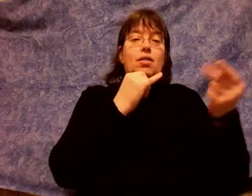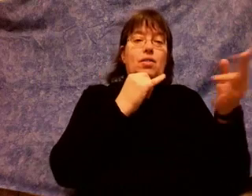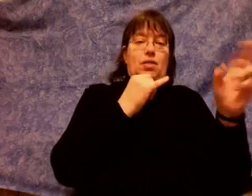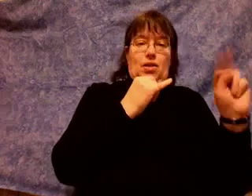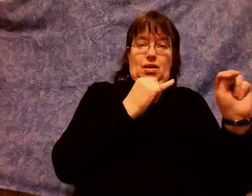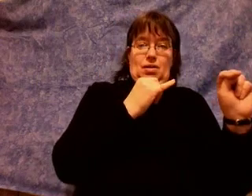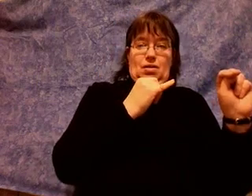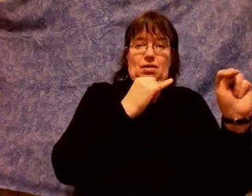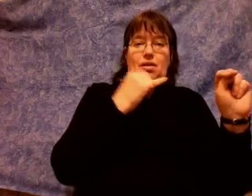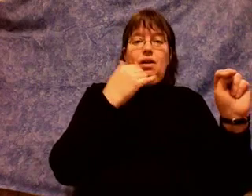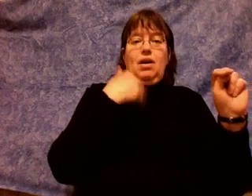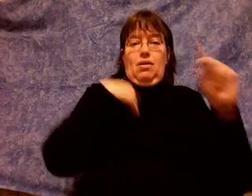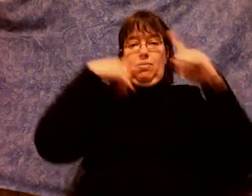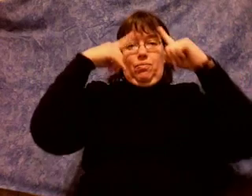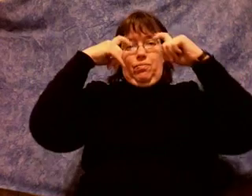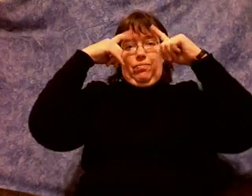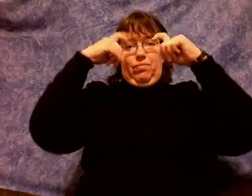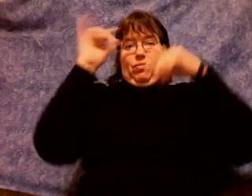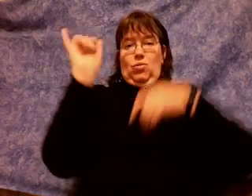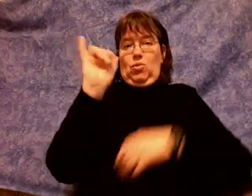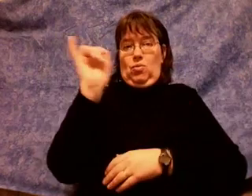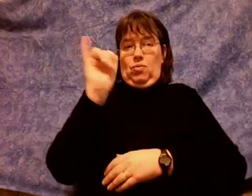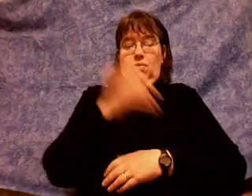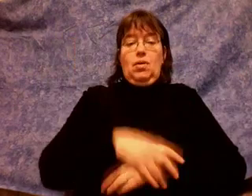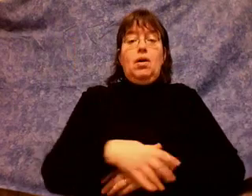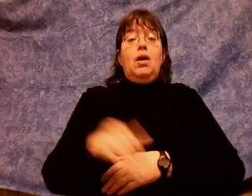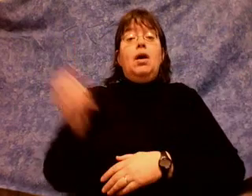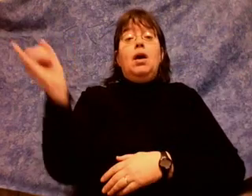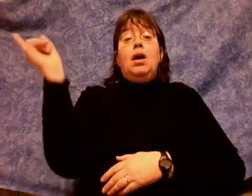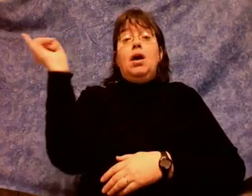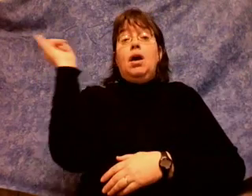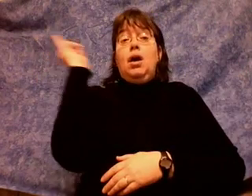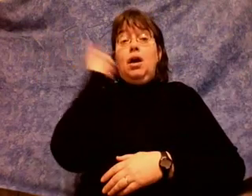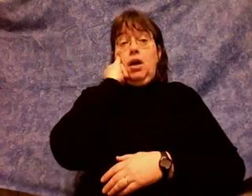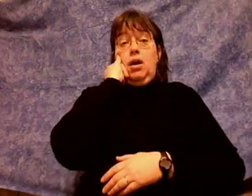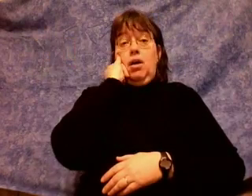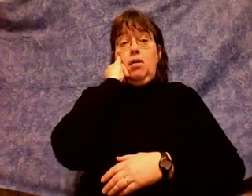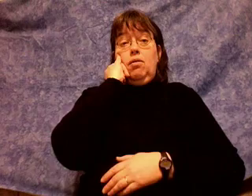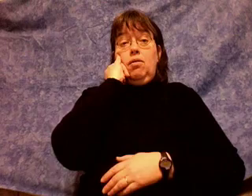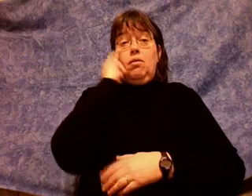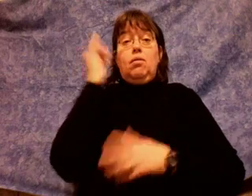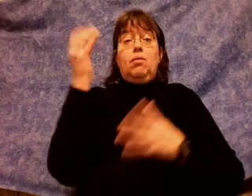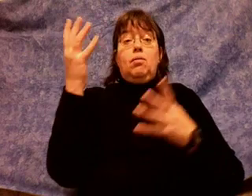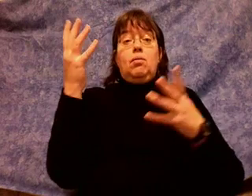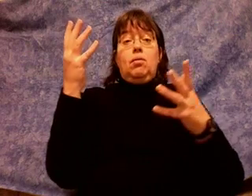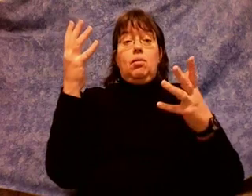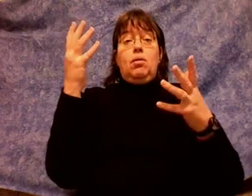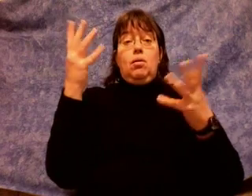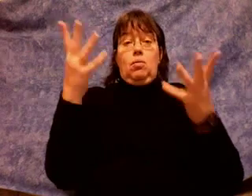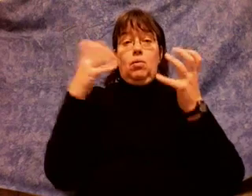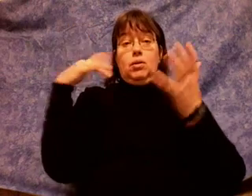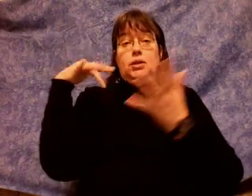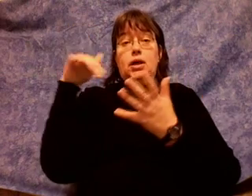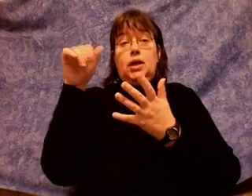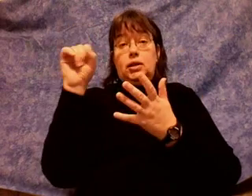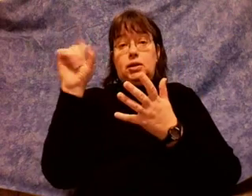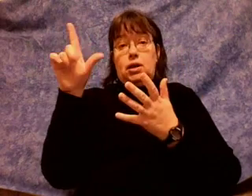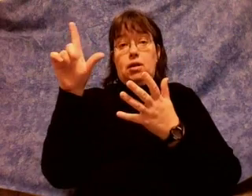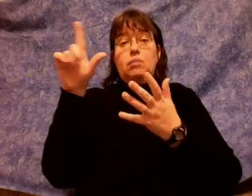if, then questions have eyebrow movement too. I sign if you want to